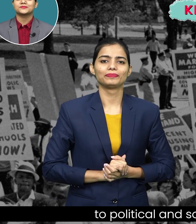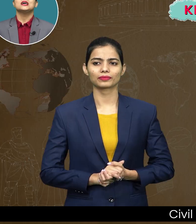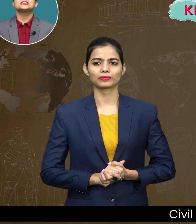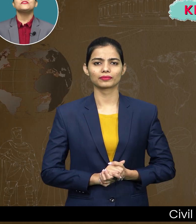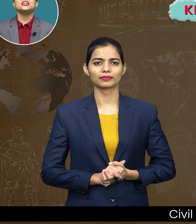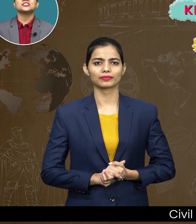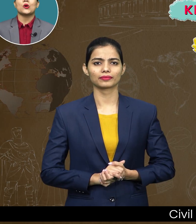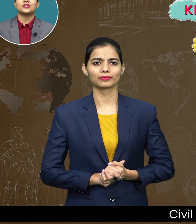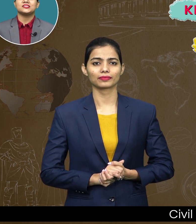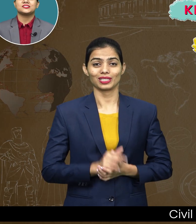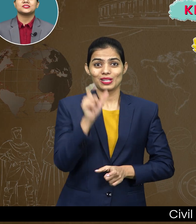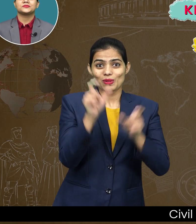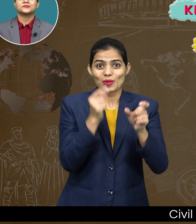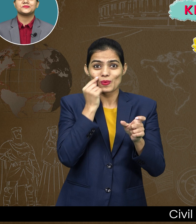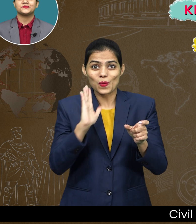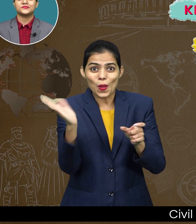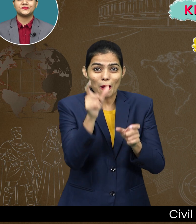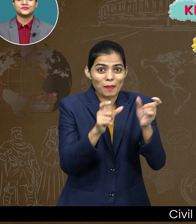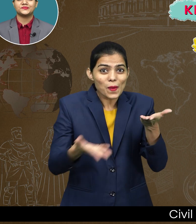equality. Civil disobedience.